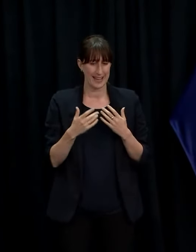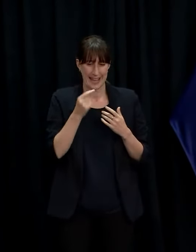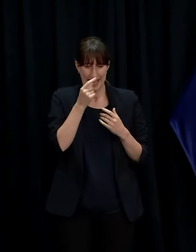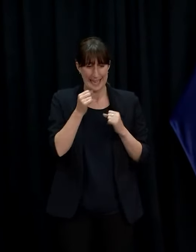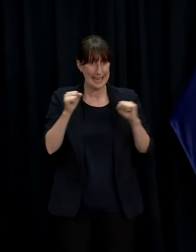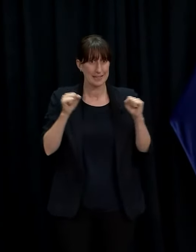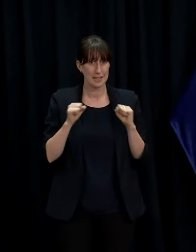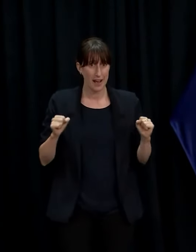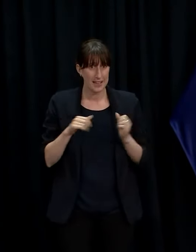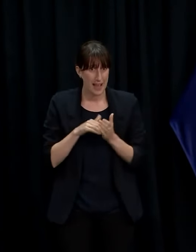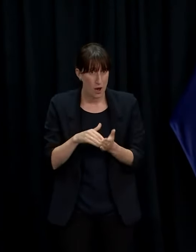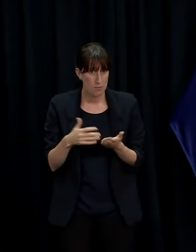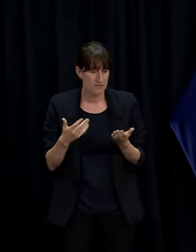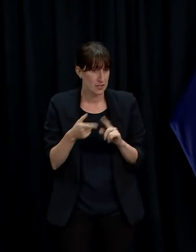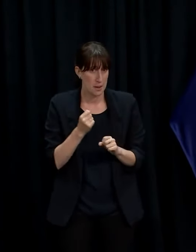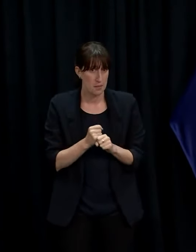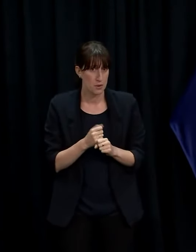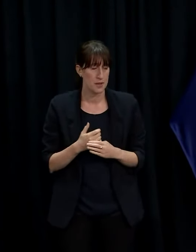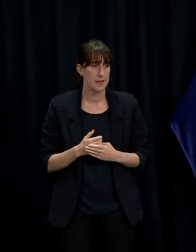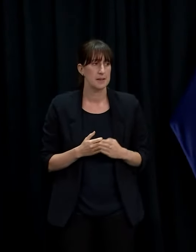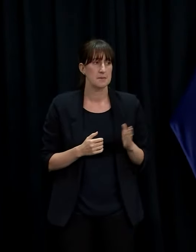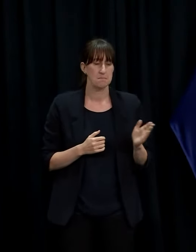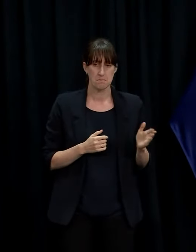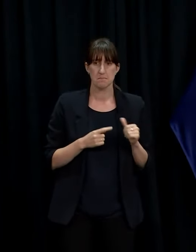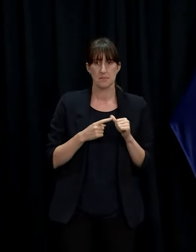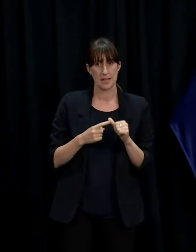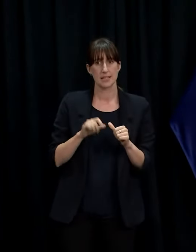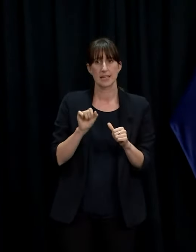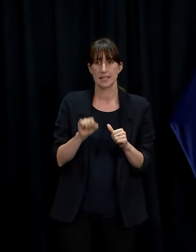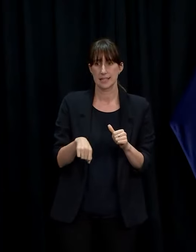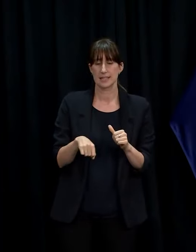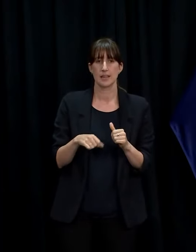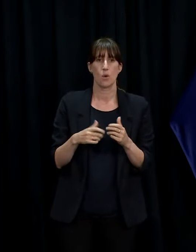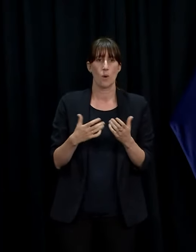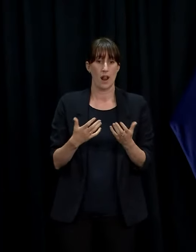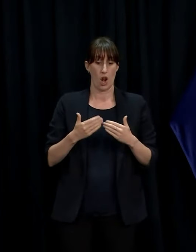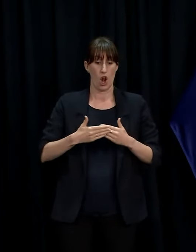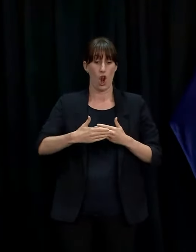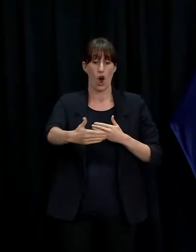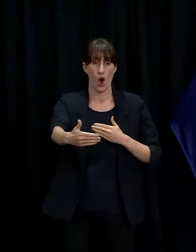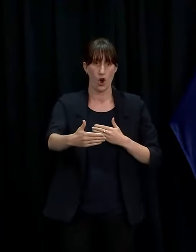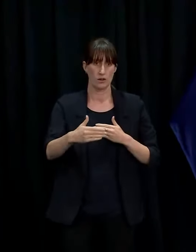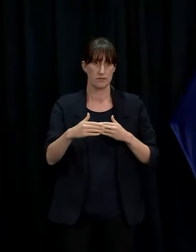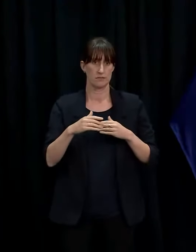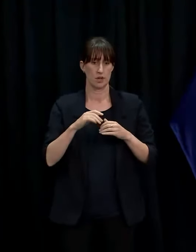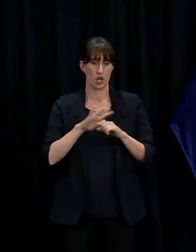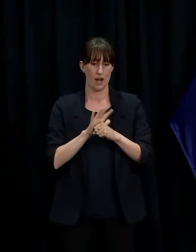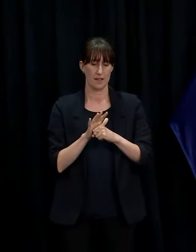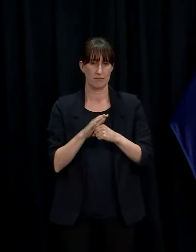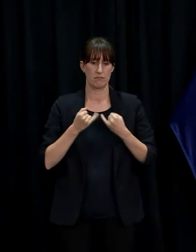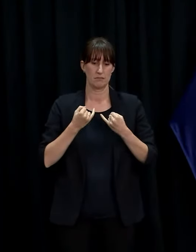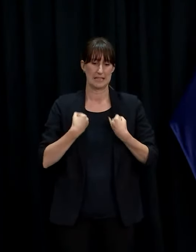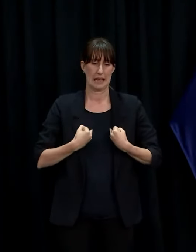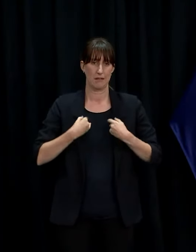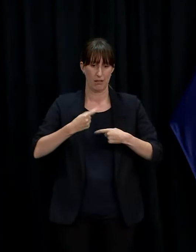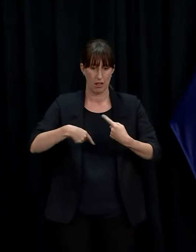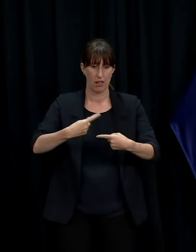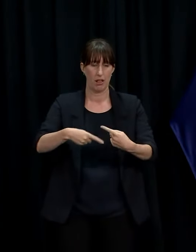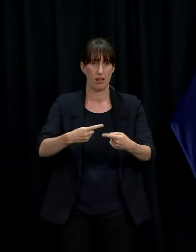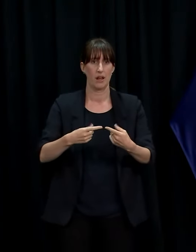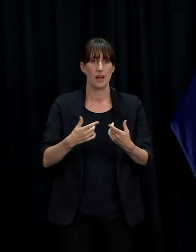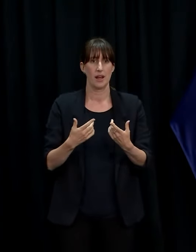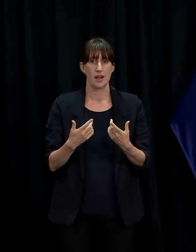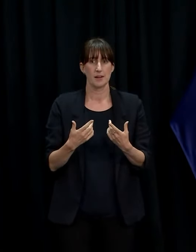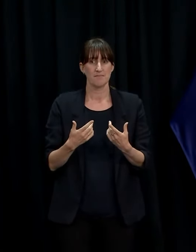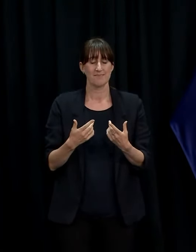many syndromes that people can get after viral illnesses. And I know that many people with long COVID feel